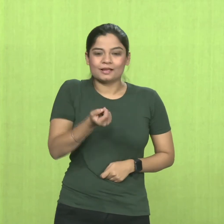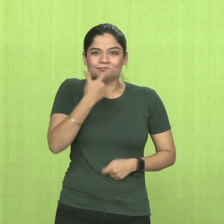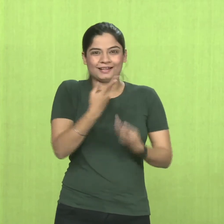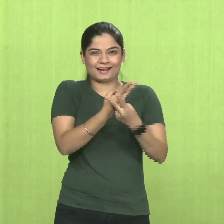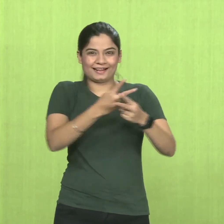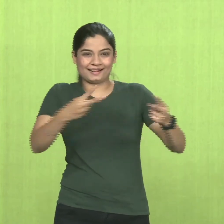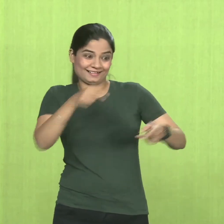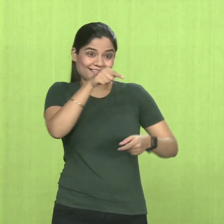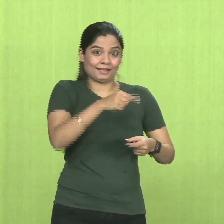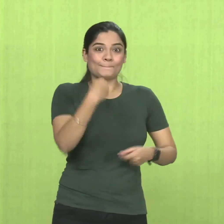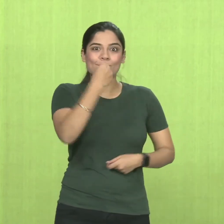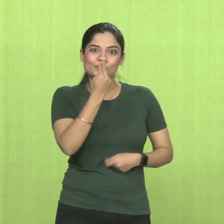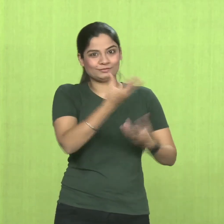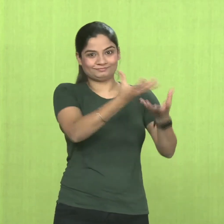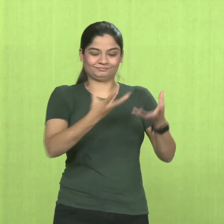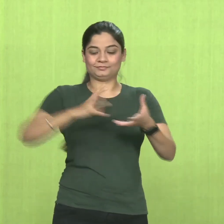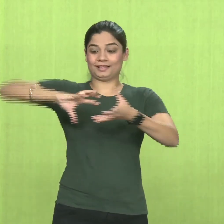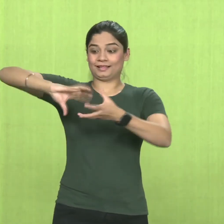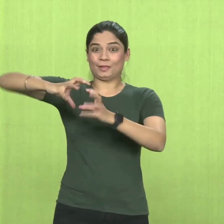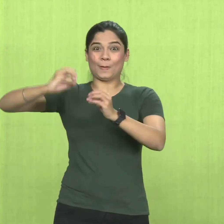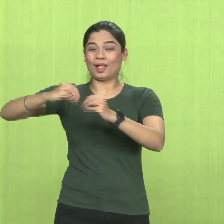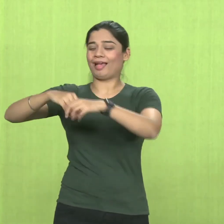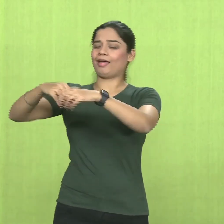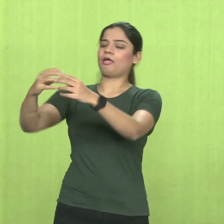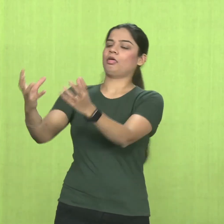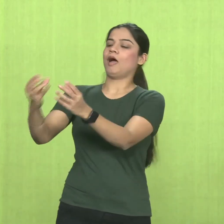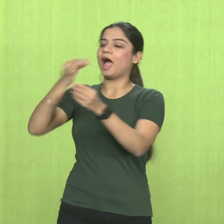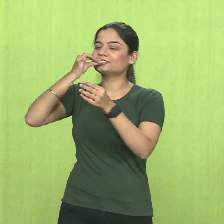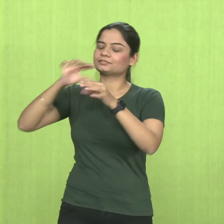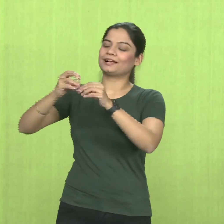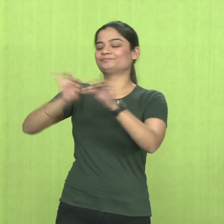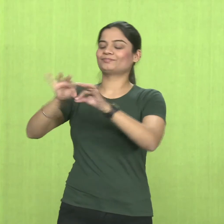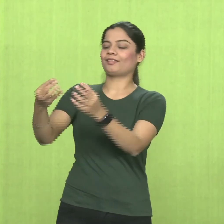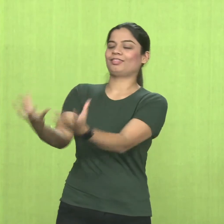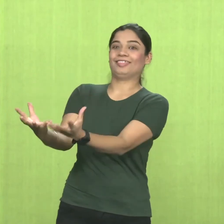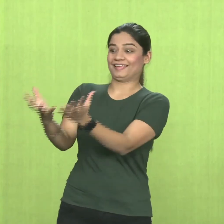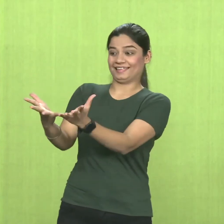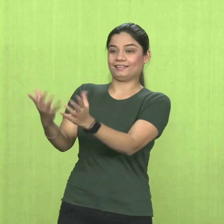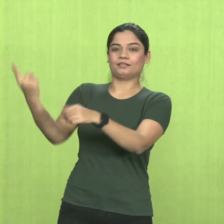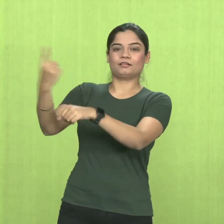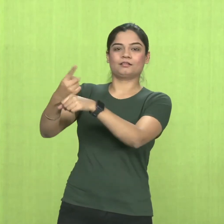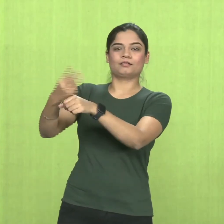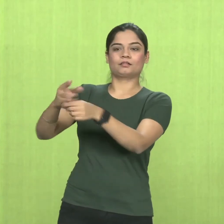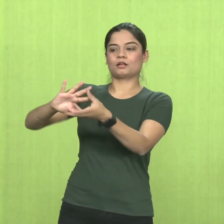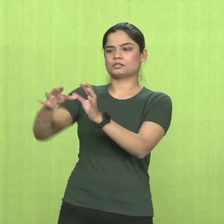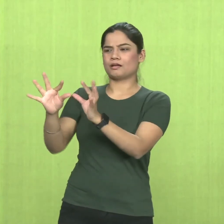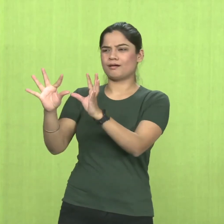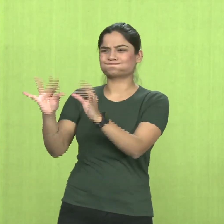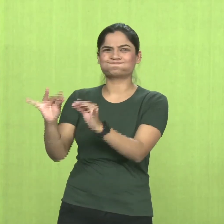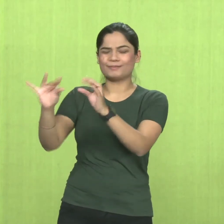biscuits, etc. These need to be in airtight containers. If they are not in airtight containers, they become